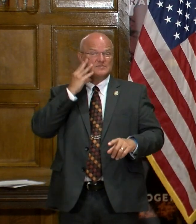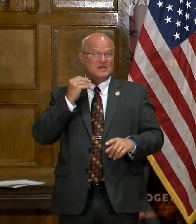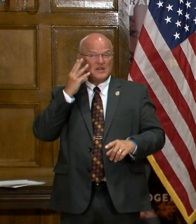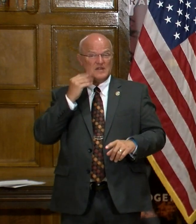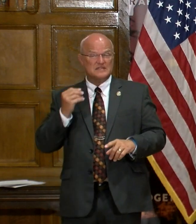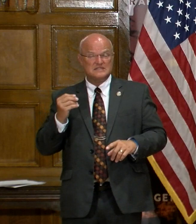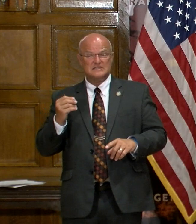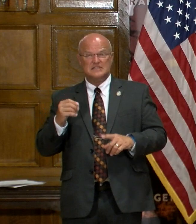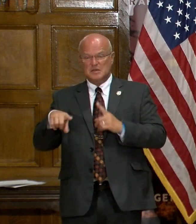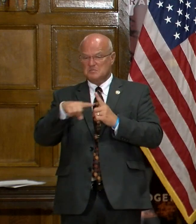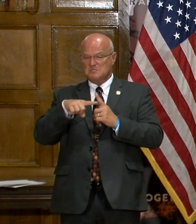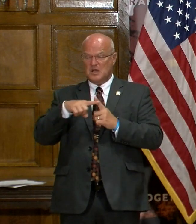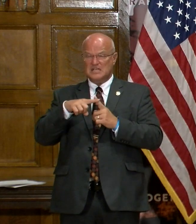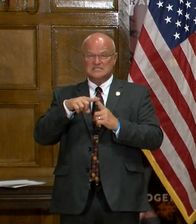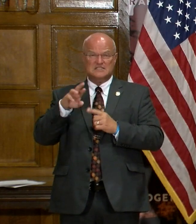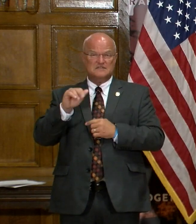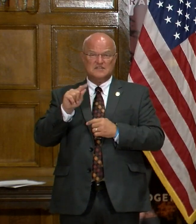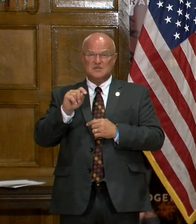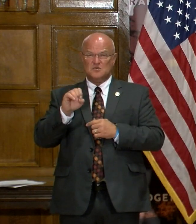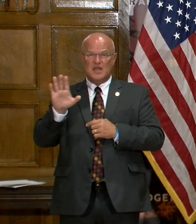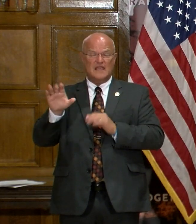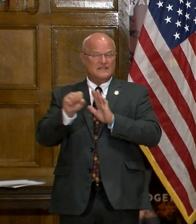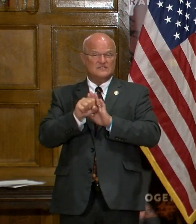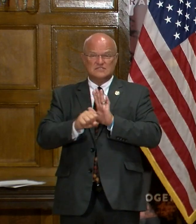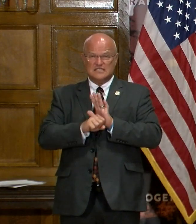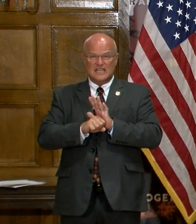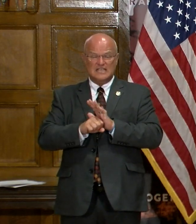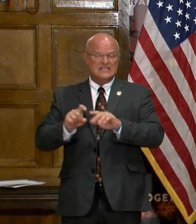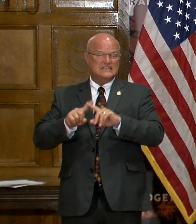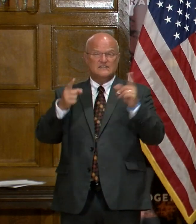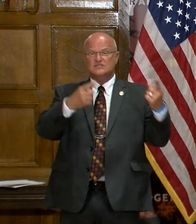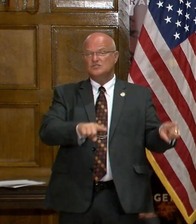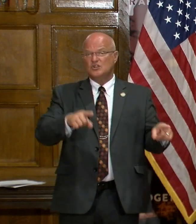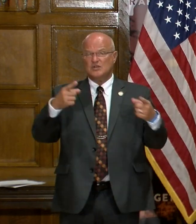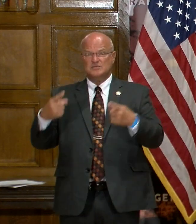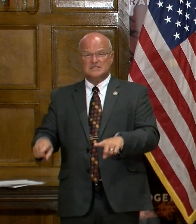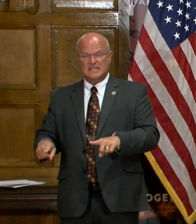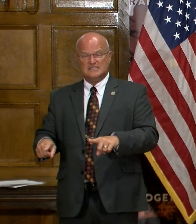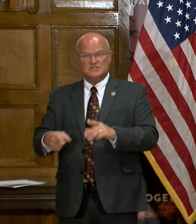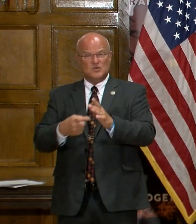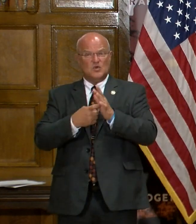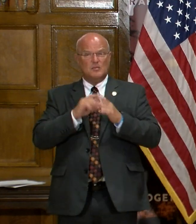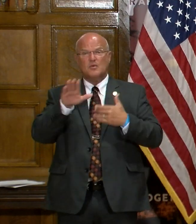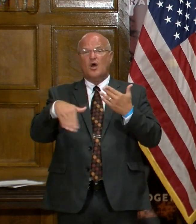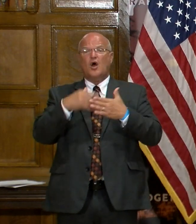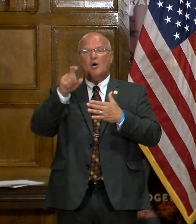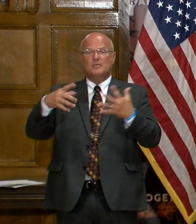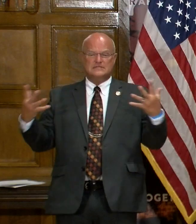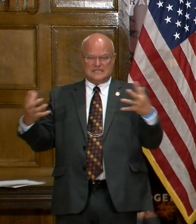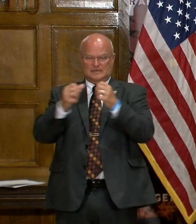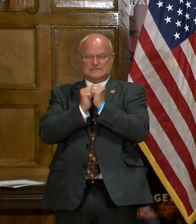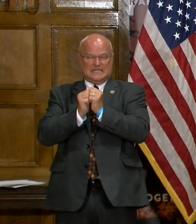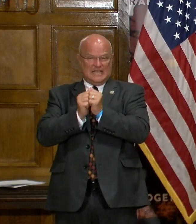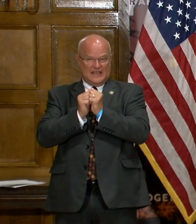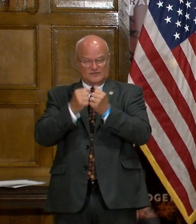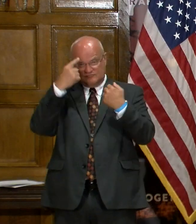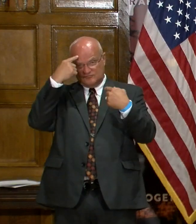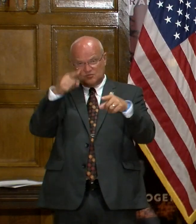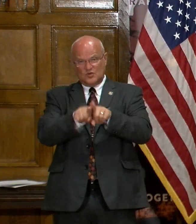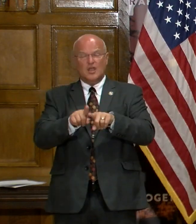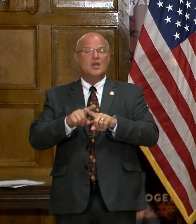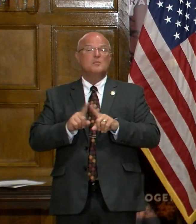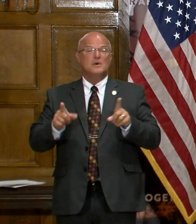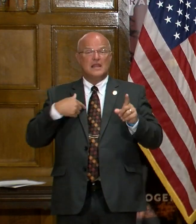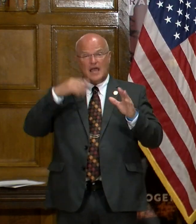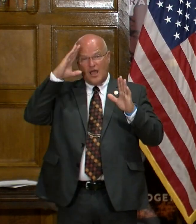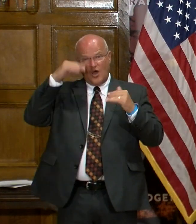different positivity rate in their state, different circumstances and requirements, so they all have to come together. But